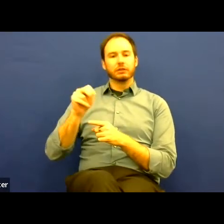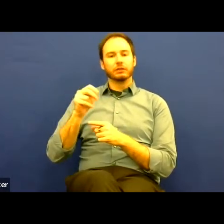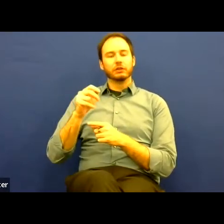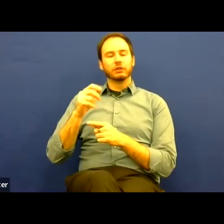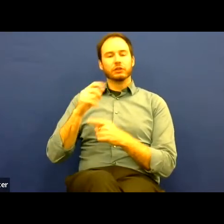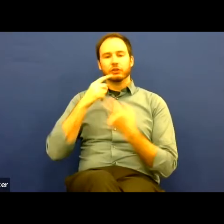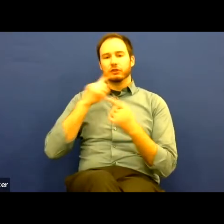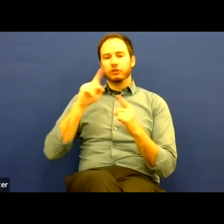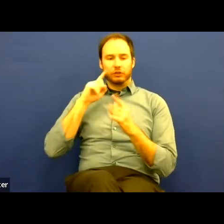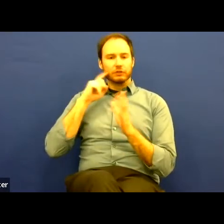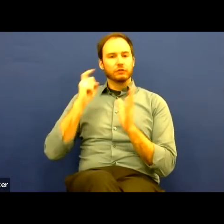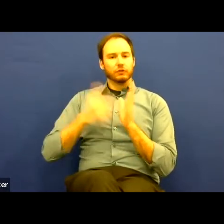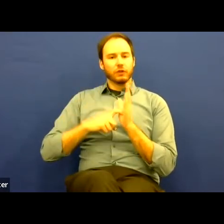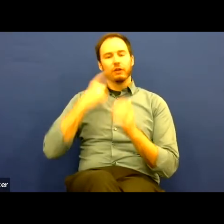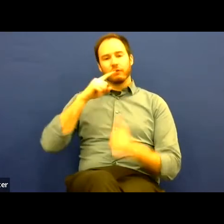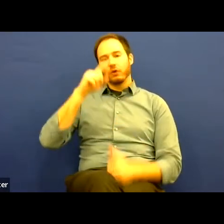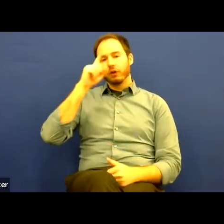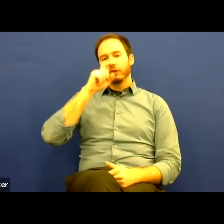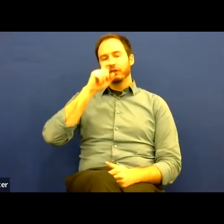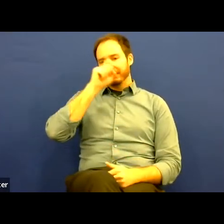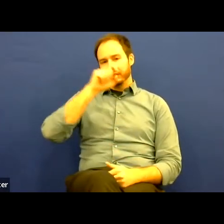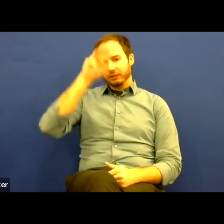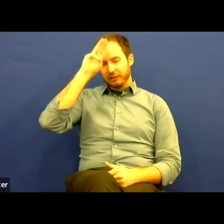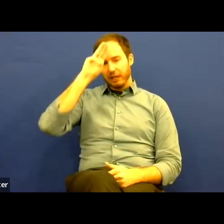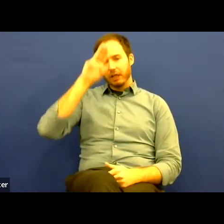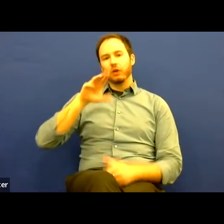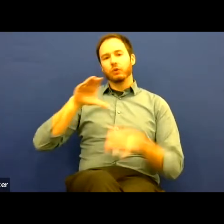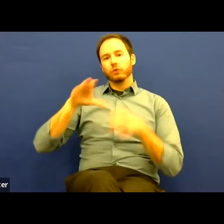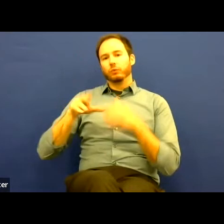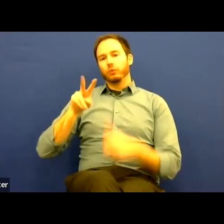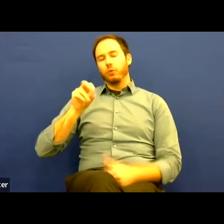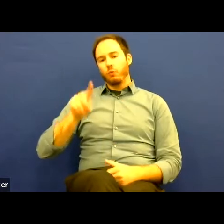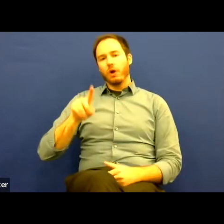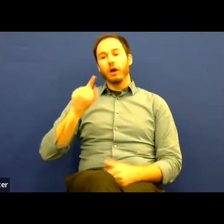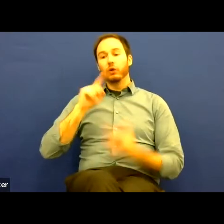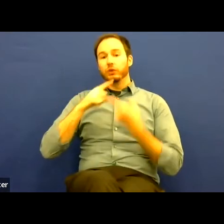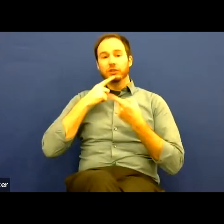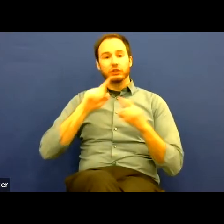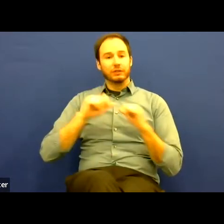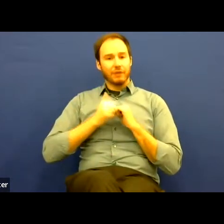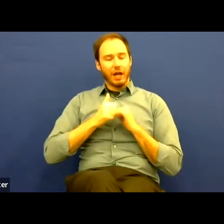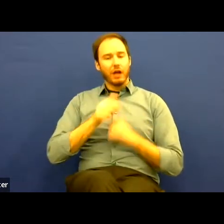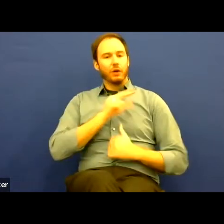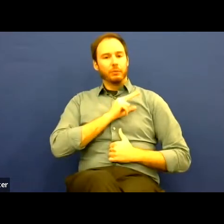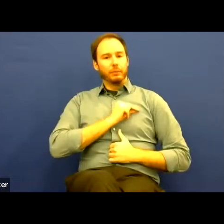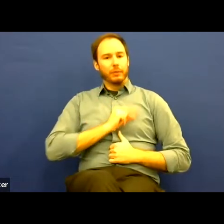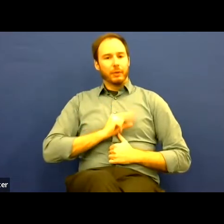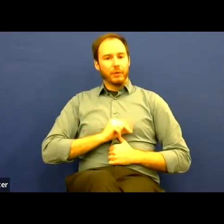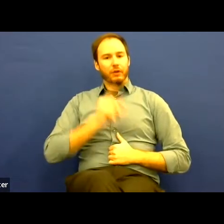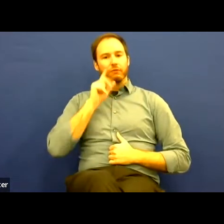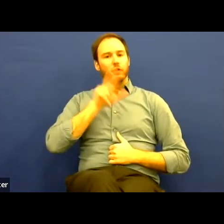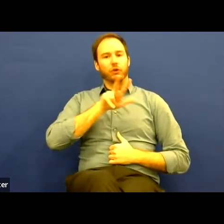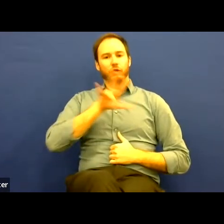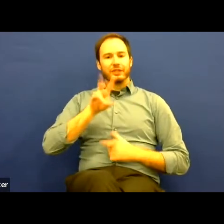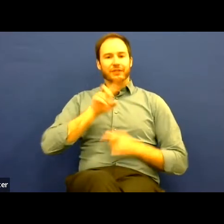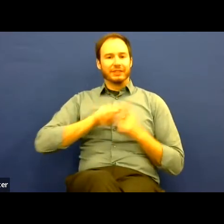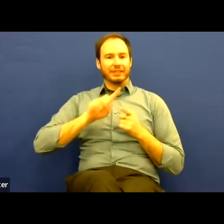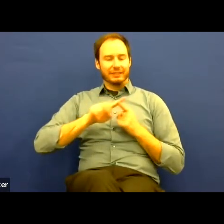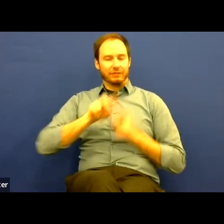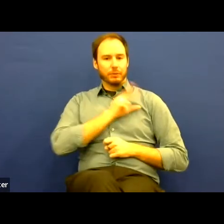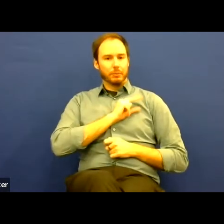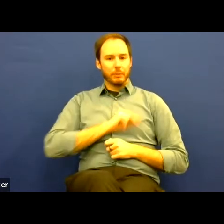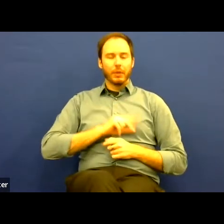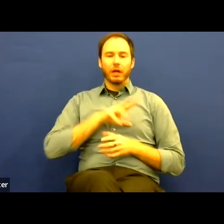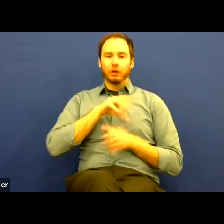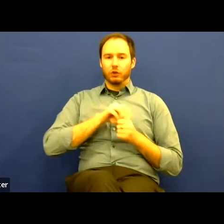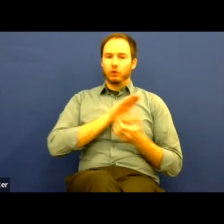in Boy Scout Troop 401. And whereas to achieve that rank, Ryan earned merit badges in 37 disciplines, including